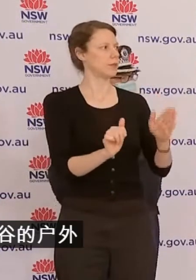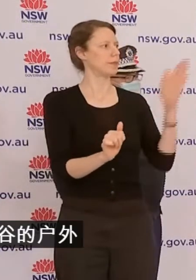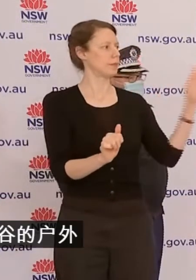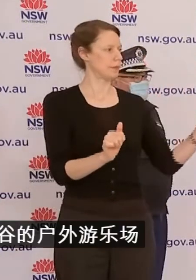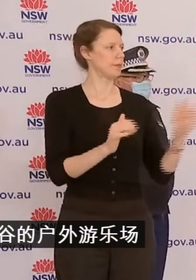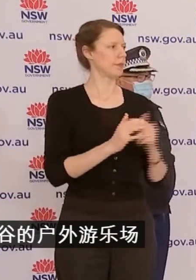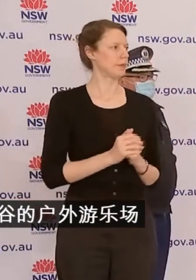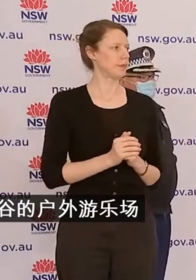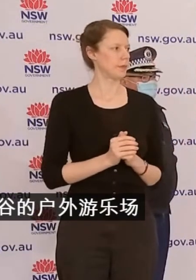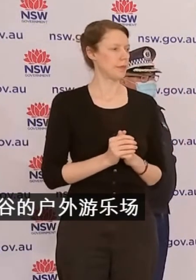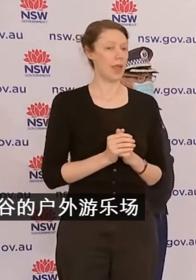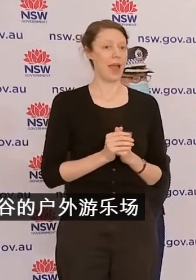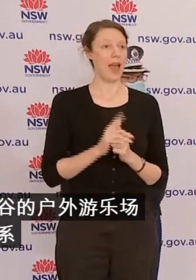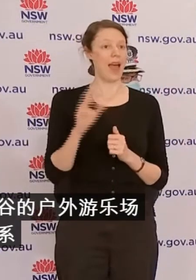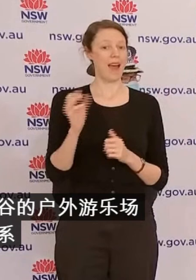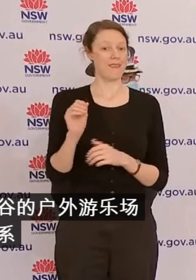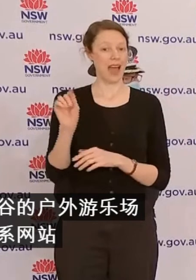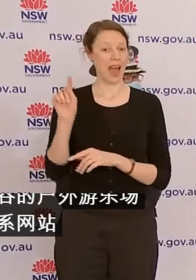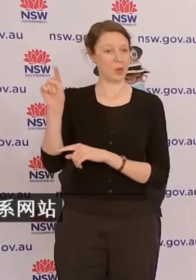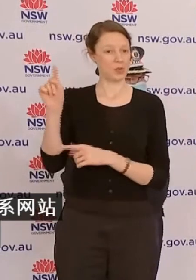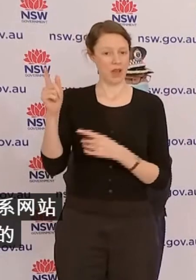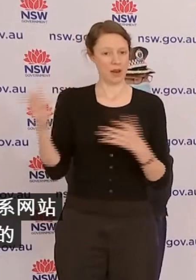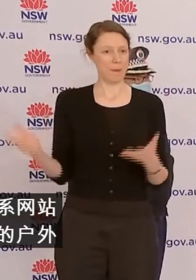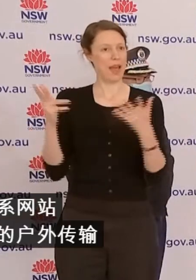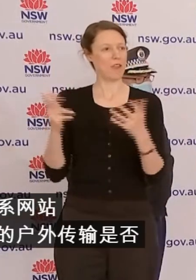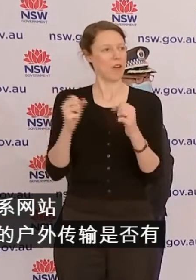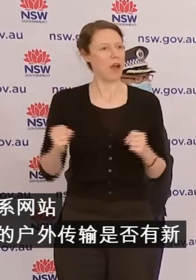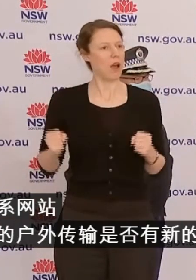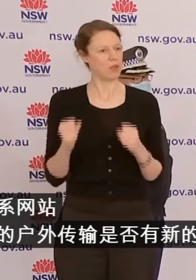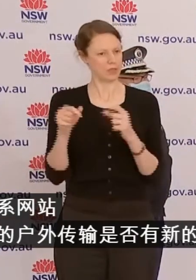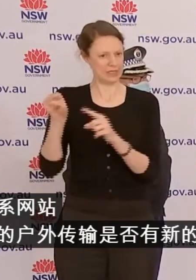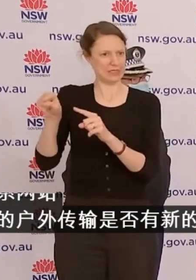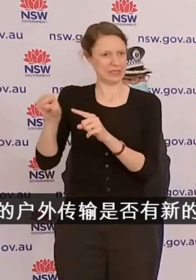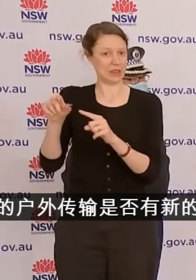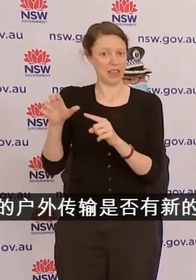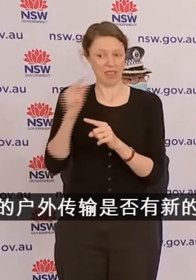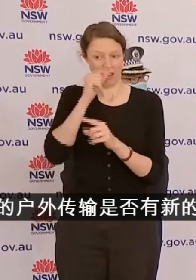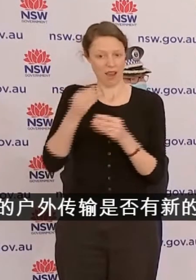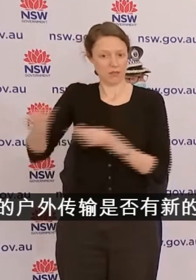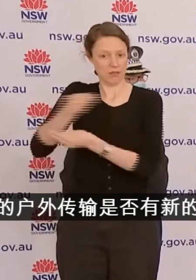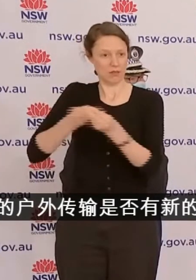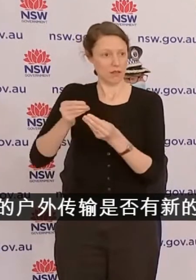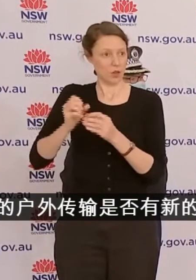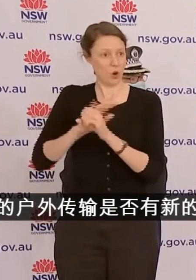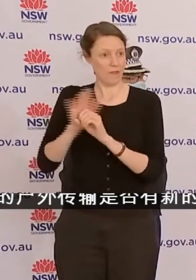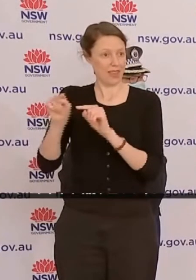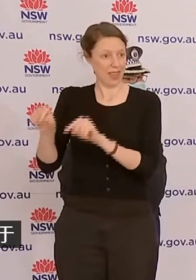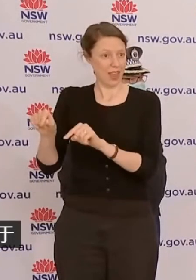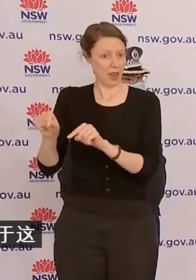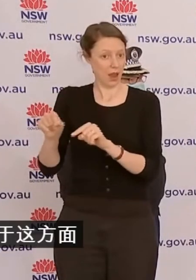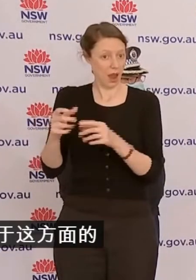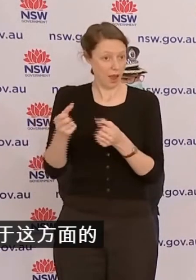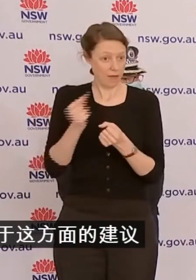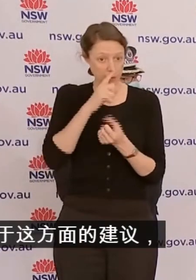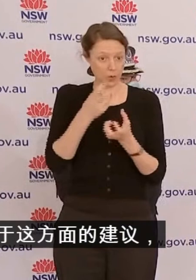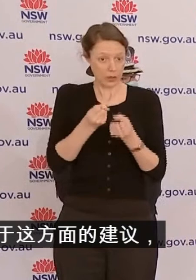in Bardwell Valley is a close contact site. Are there new concerns with transmission outdoors in outdoor settings? I've not received